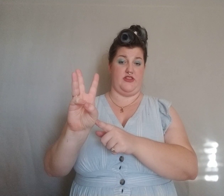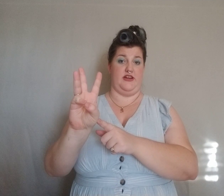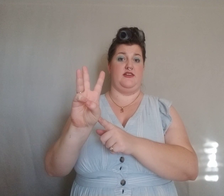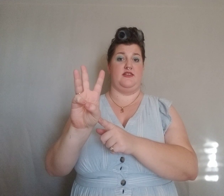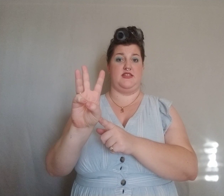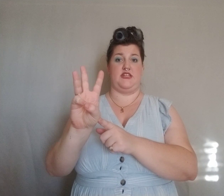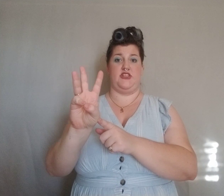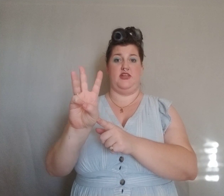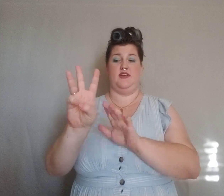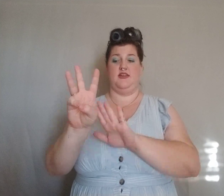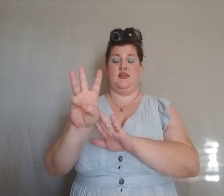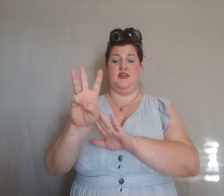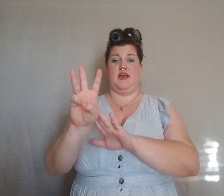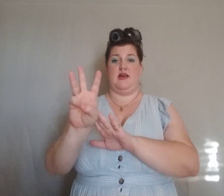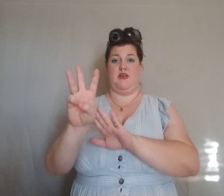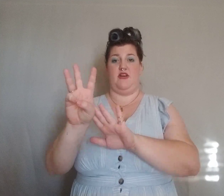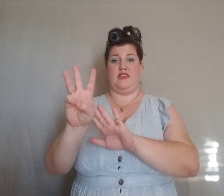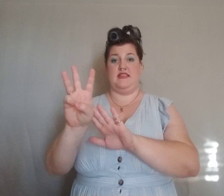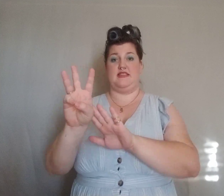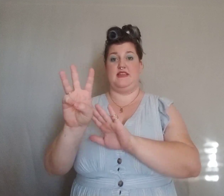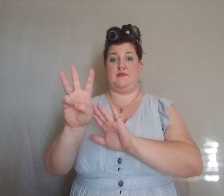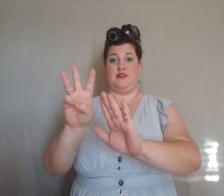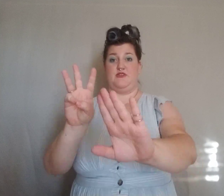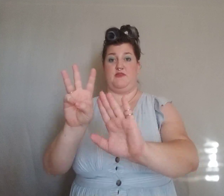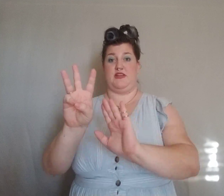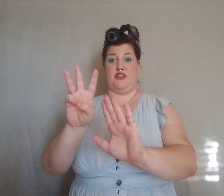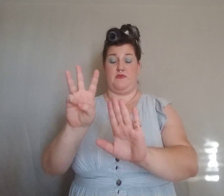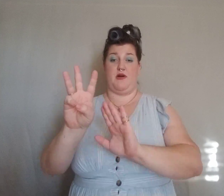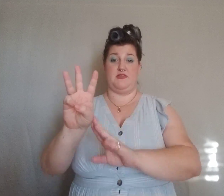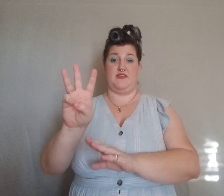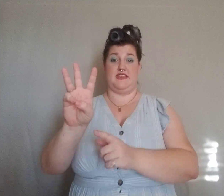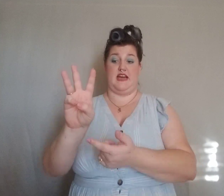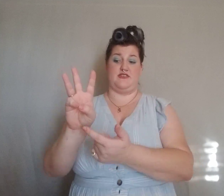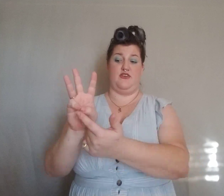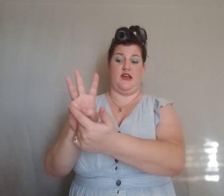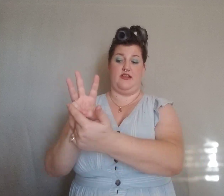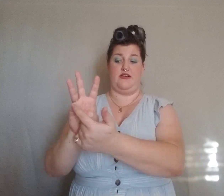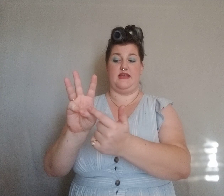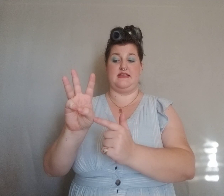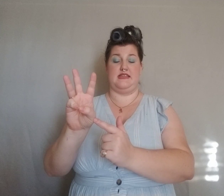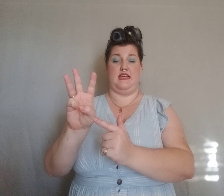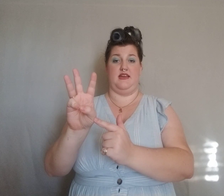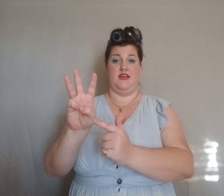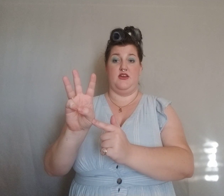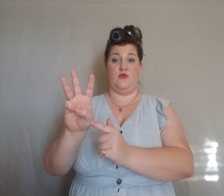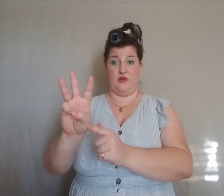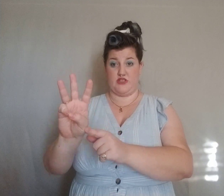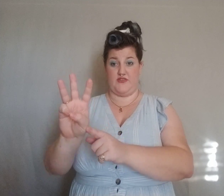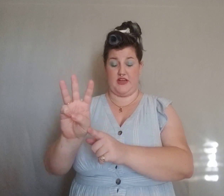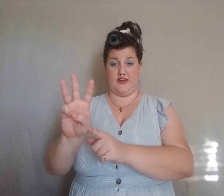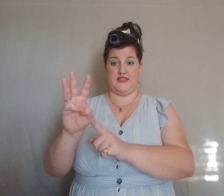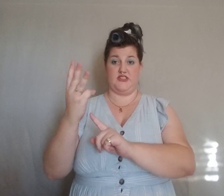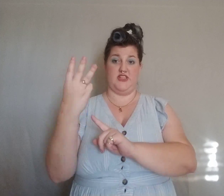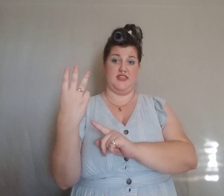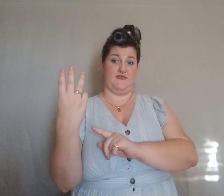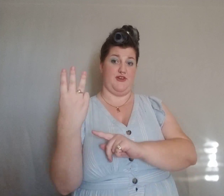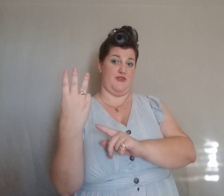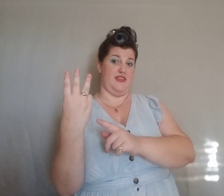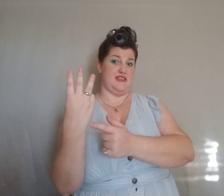they're touching. And all these numbers, you want to make sure your palm is facing out so you can clearly see which finger is touching, because if you're going this